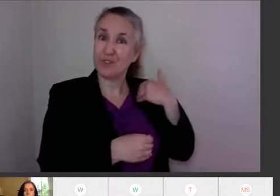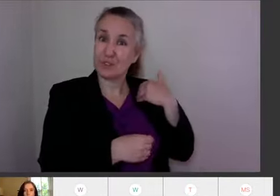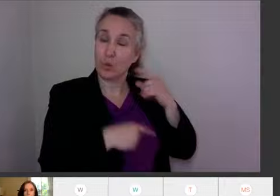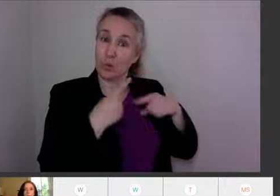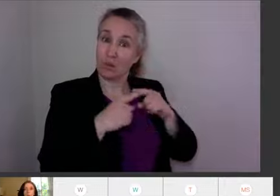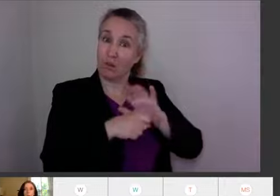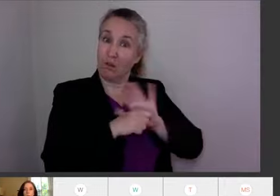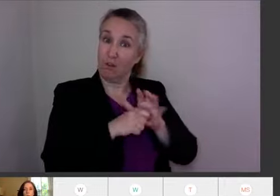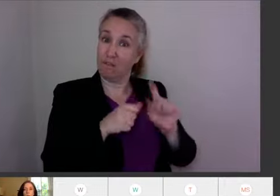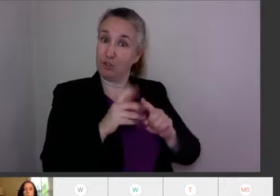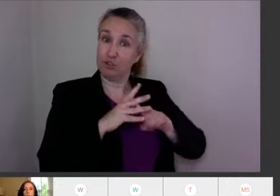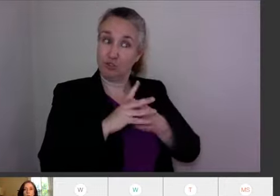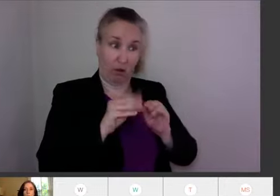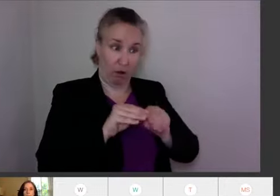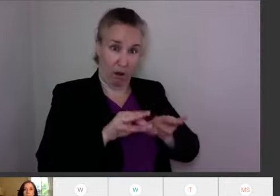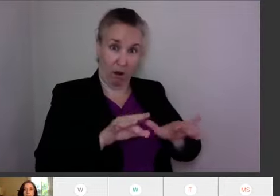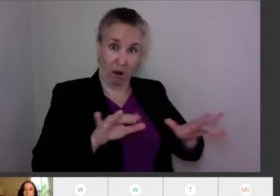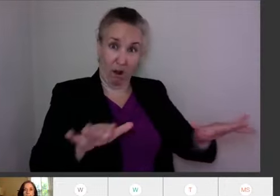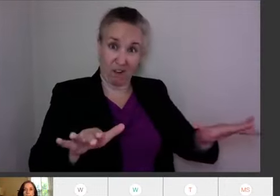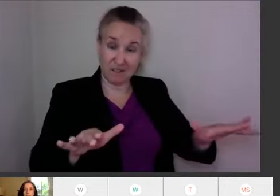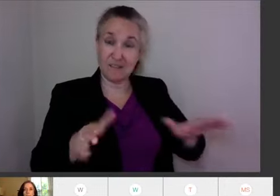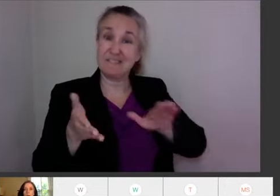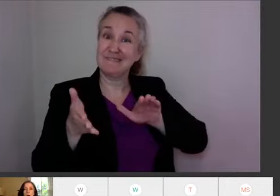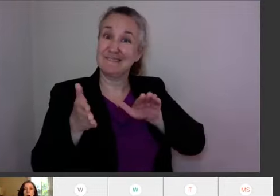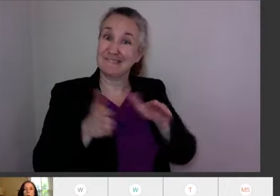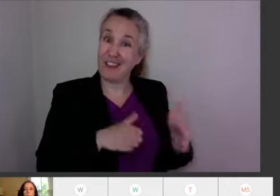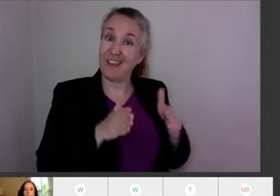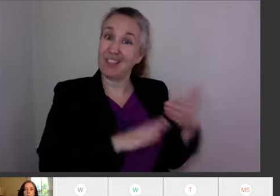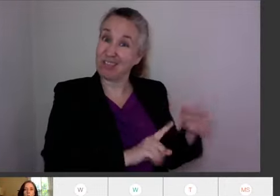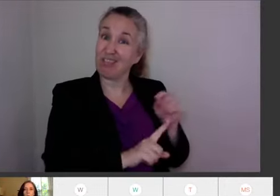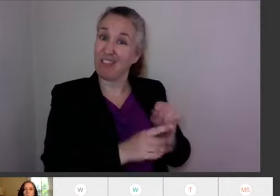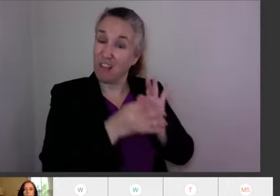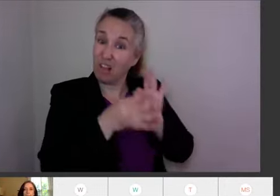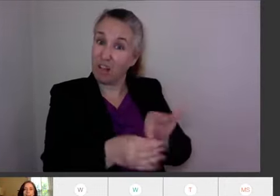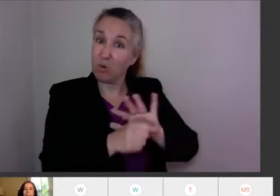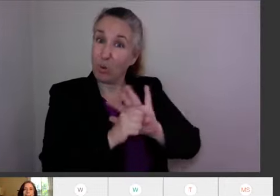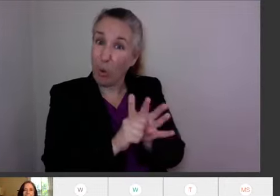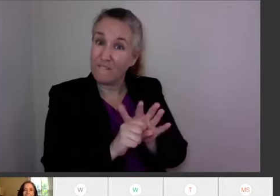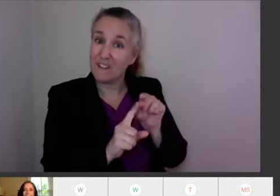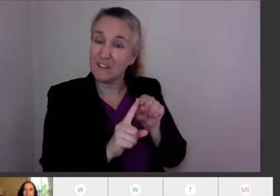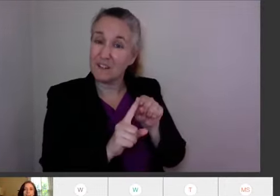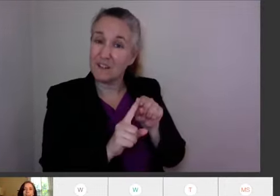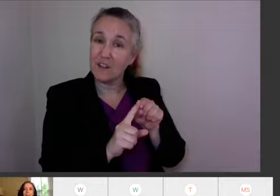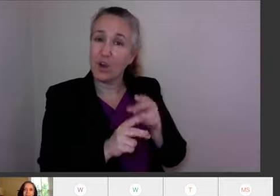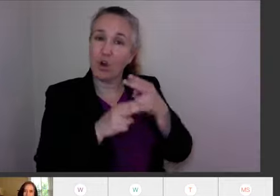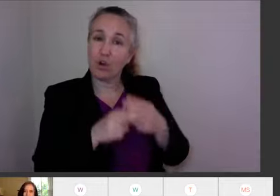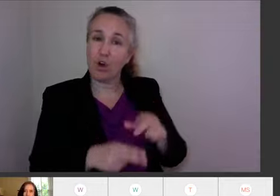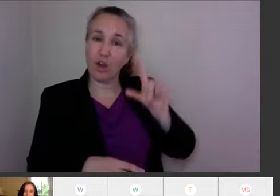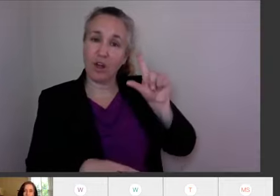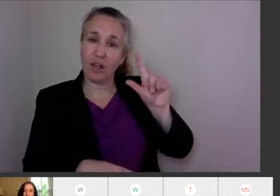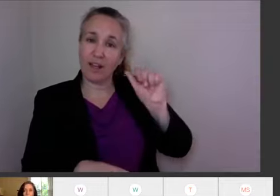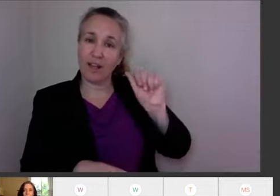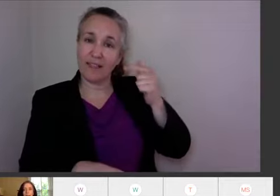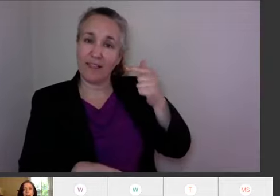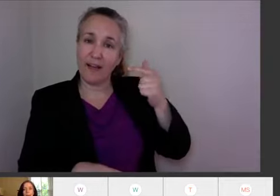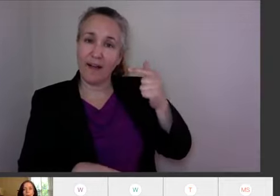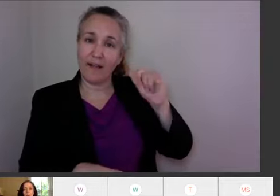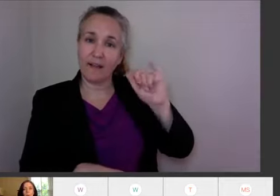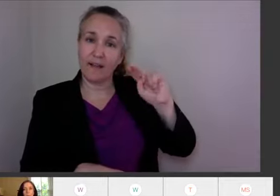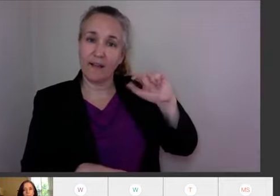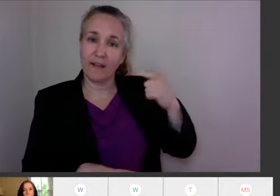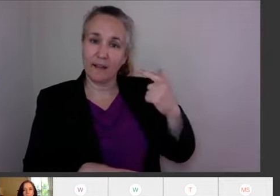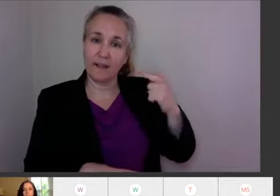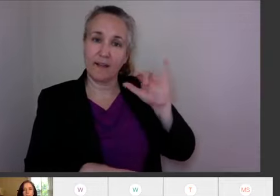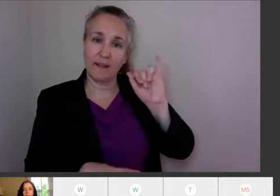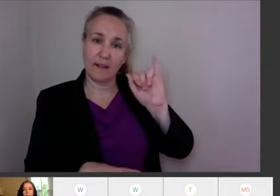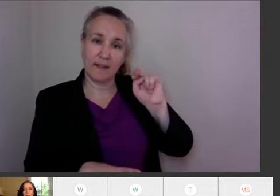the deaths associated with COVID-19 are what's called a lagging indicator. And